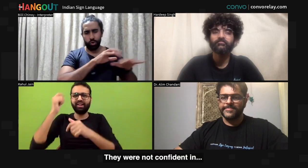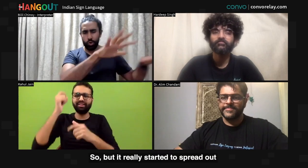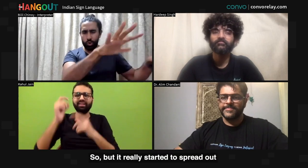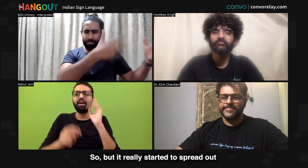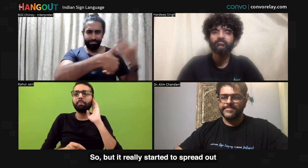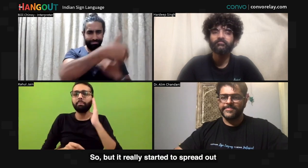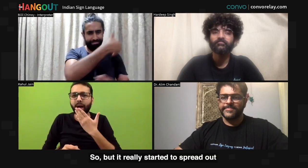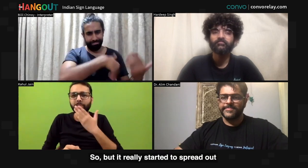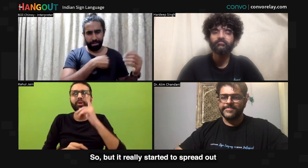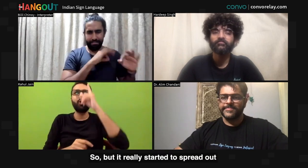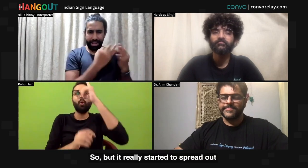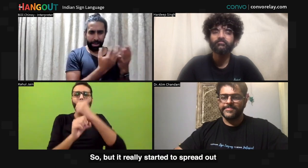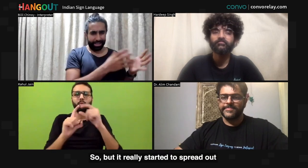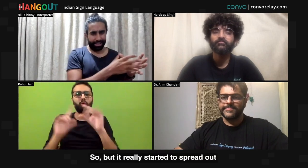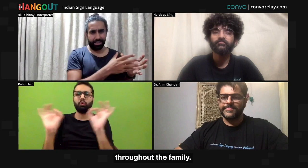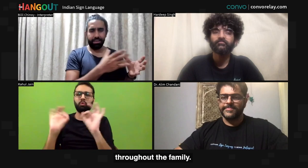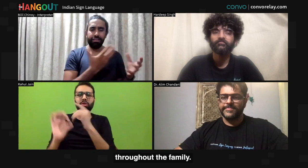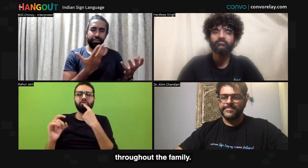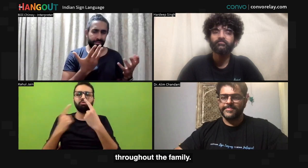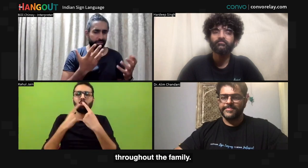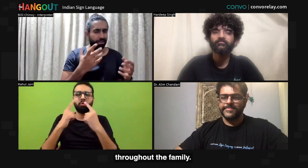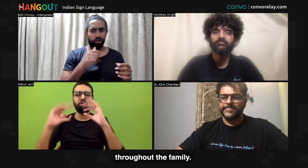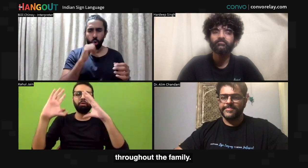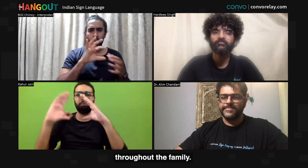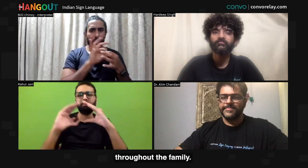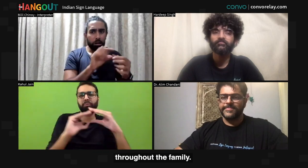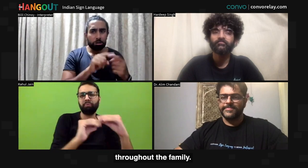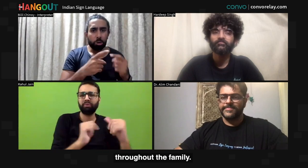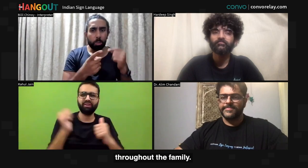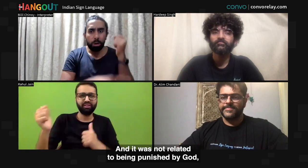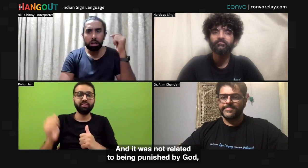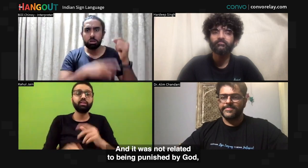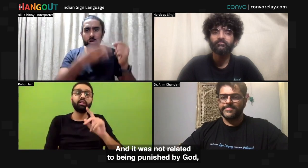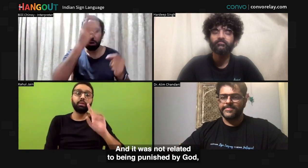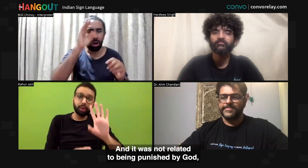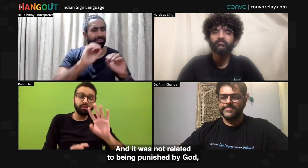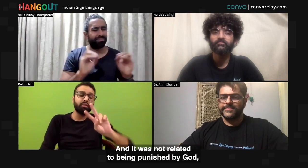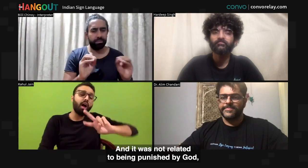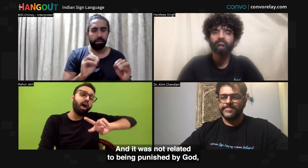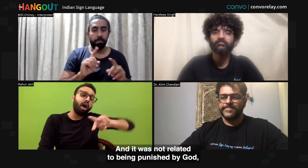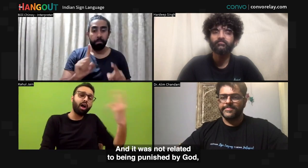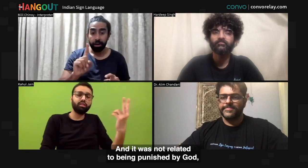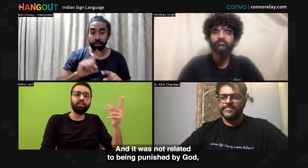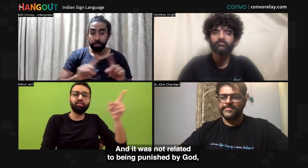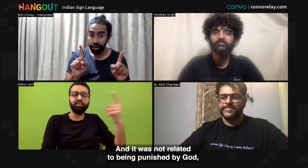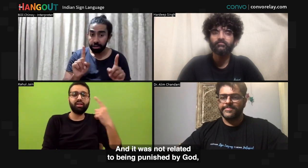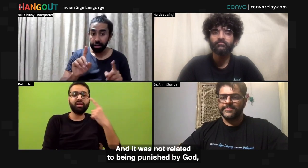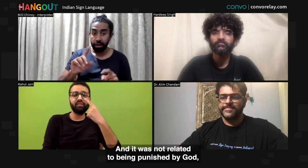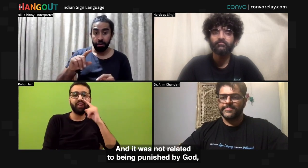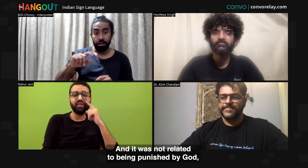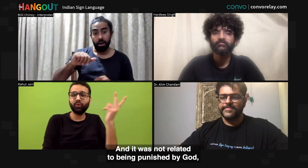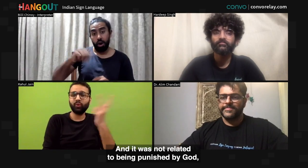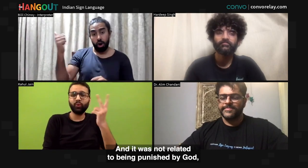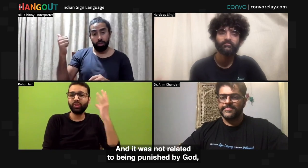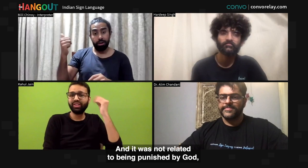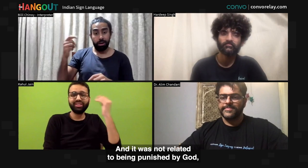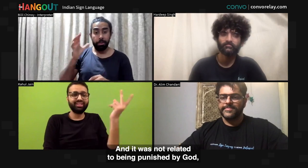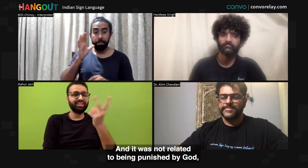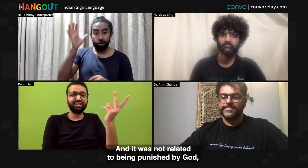so, but it really started to spread out throughout, throughout the family. And, um, and, and it was not related to being punished by God or,